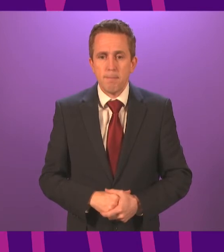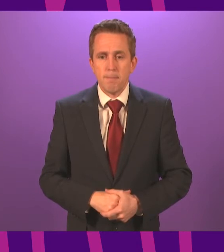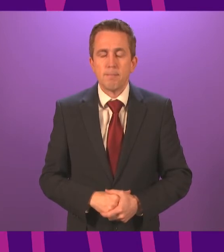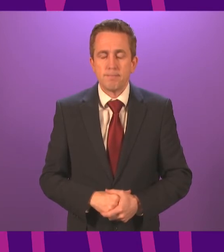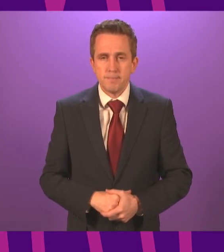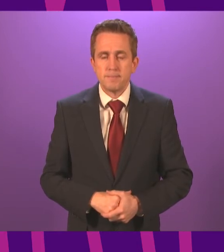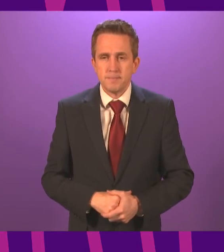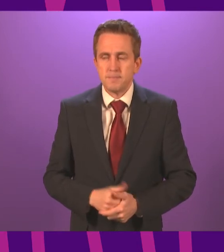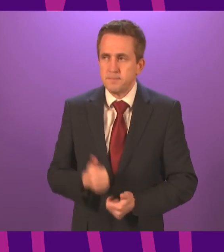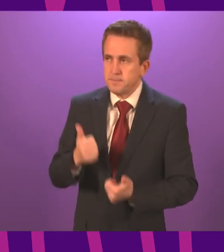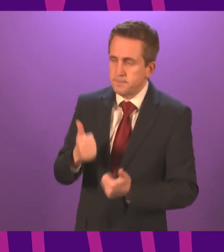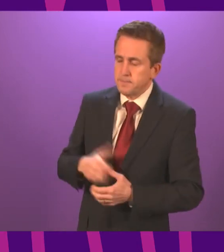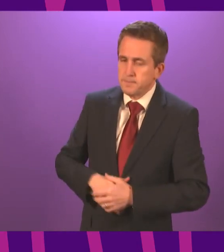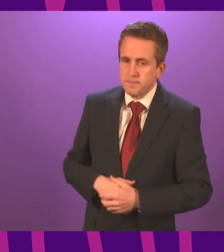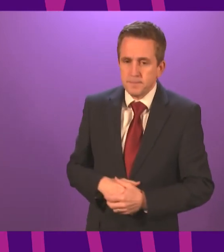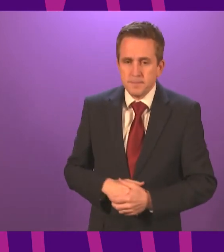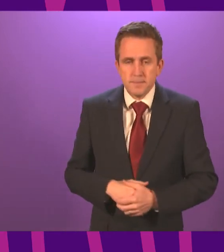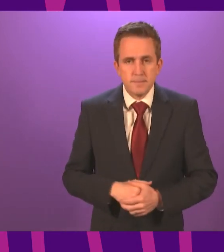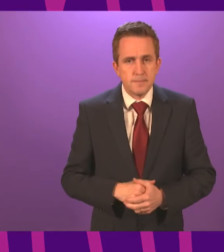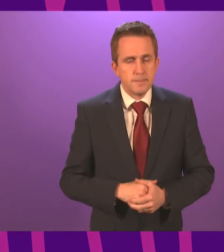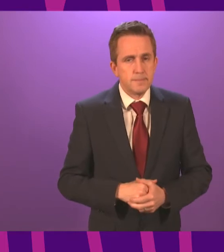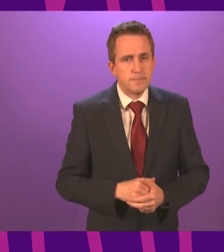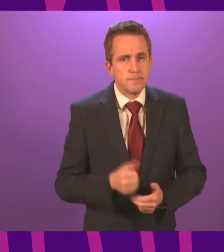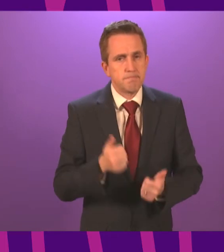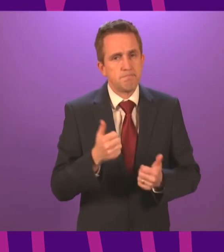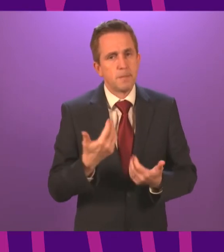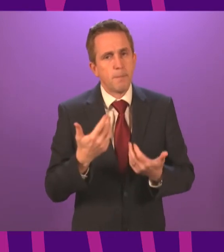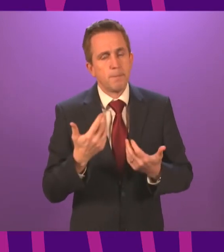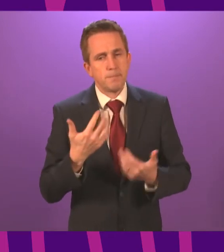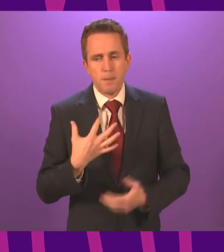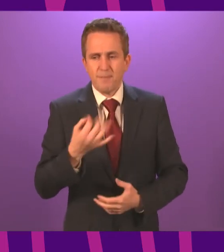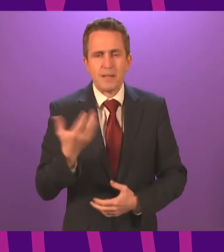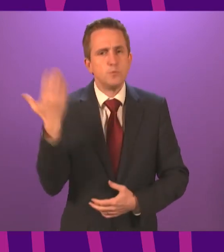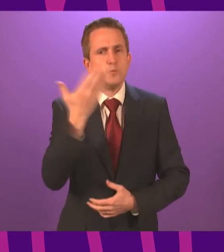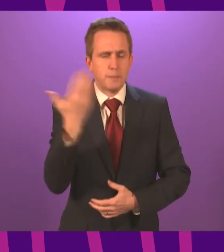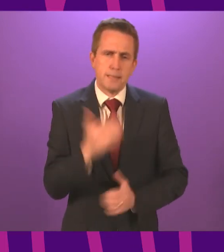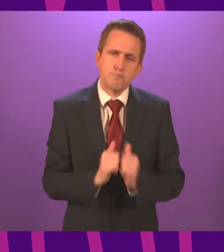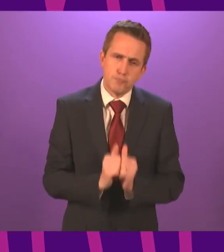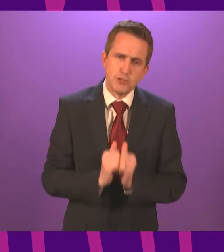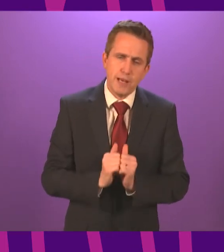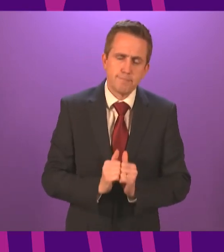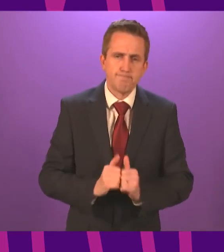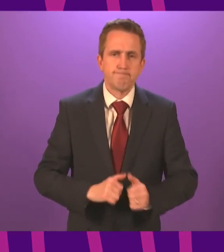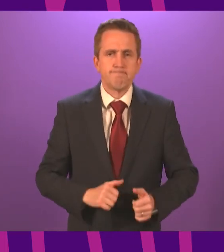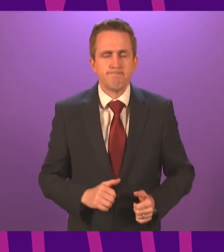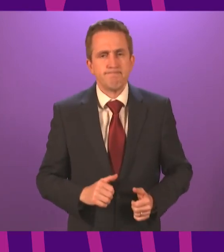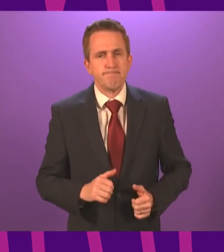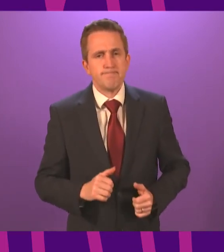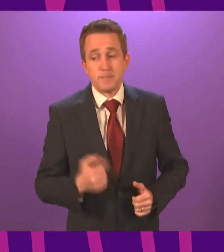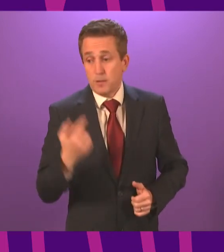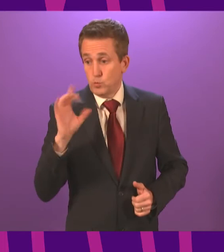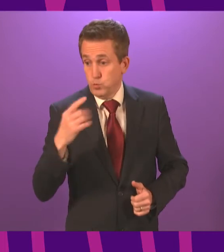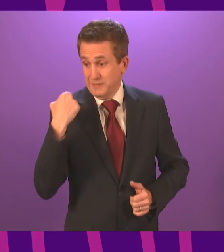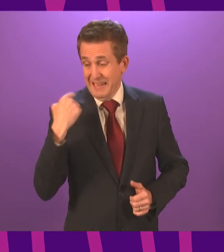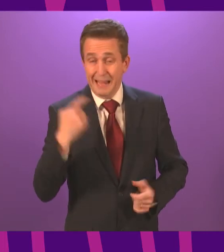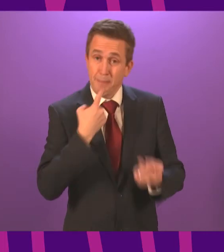Thank you, Presiding Officer. I really appreciate the opportunity to speak in this afternoon's debate. Tuesday's announcement that many parts